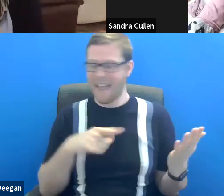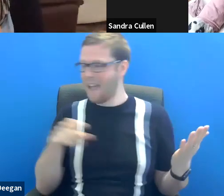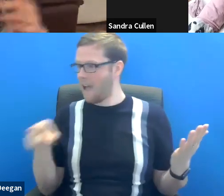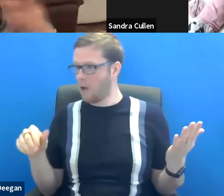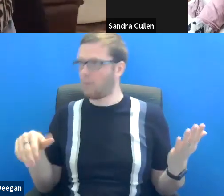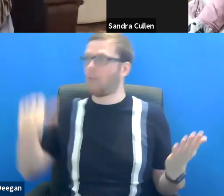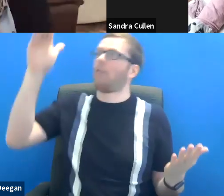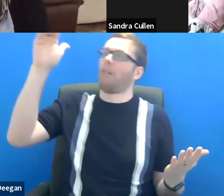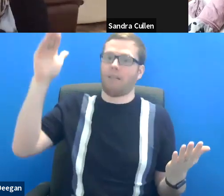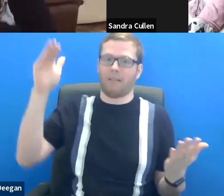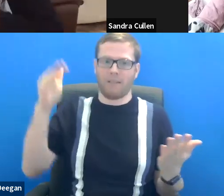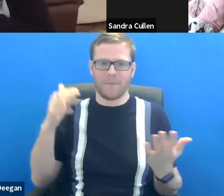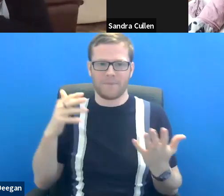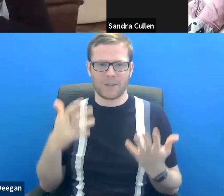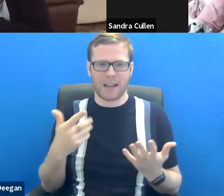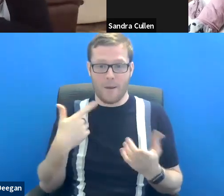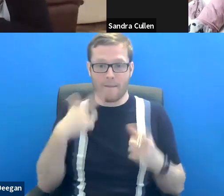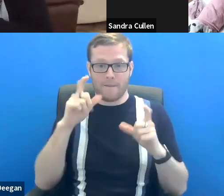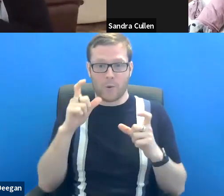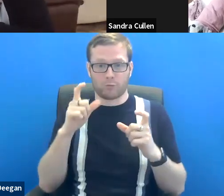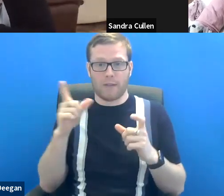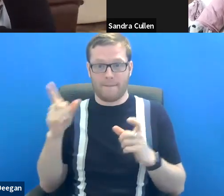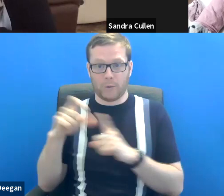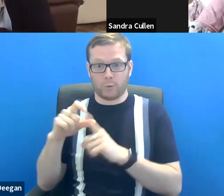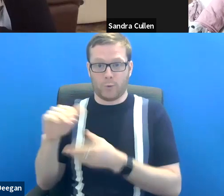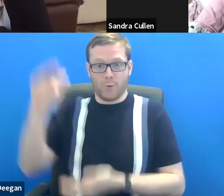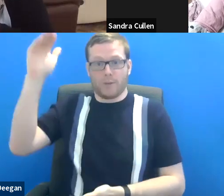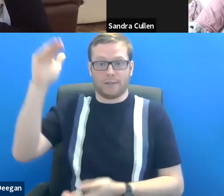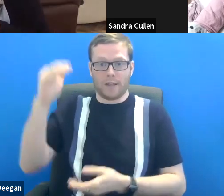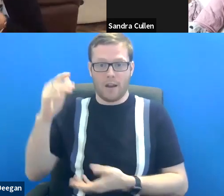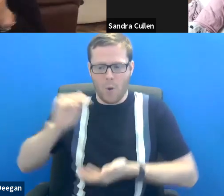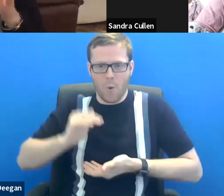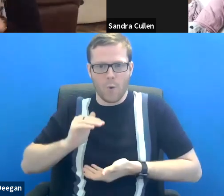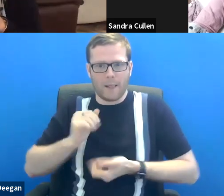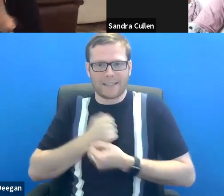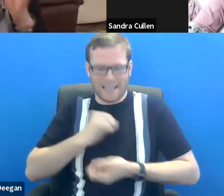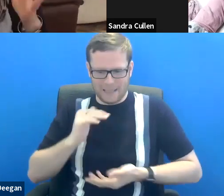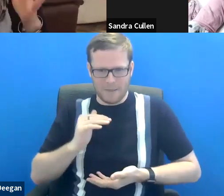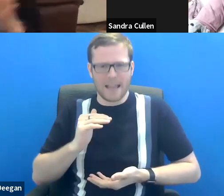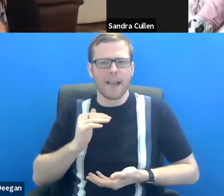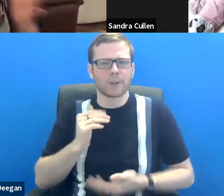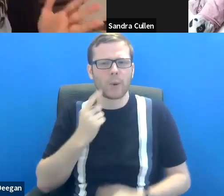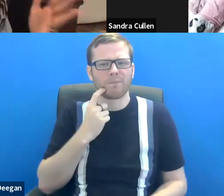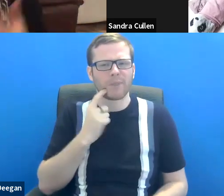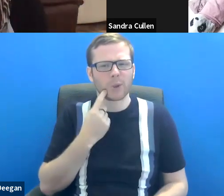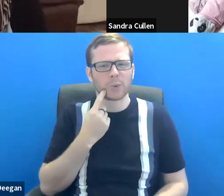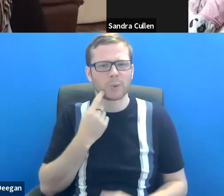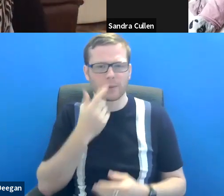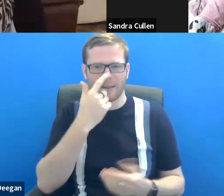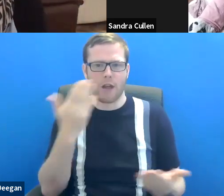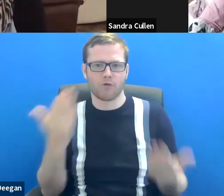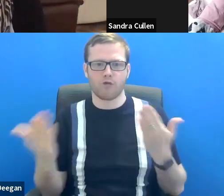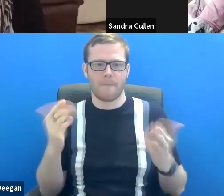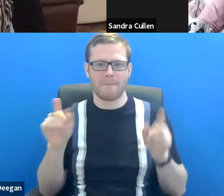So now I've got a photo of her holding the teddy, which is about this big. So that's really cute, isn't it? To have something to scale next to the